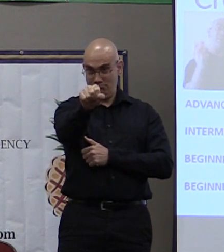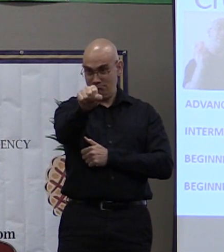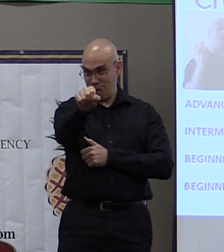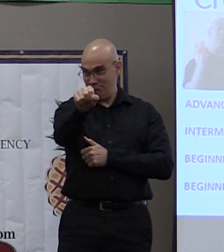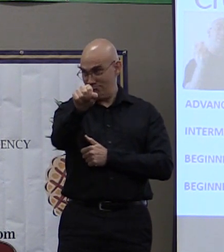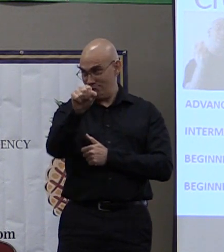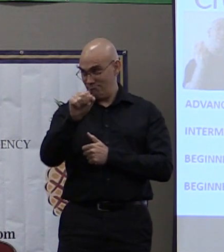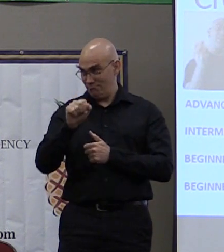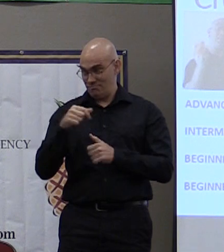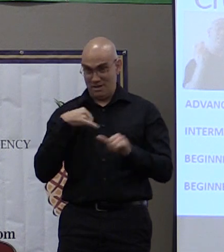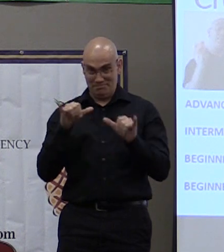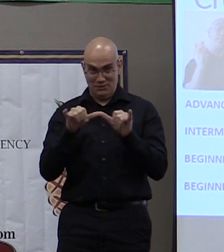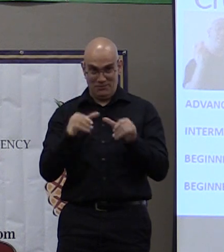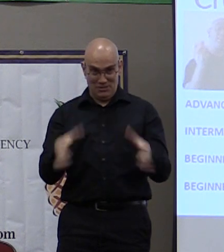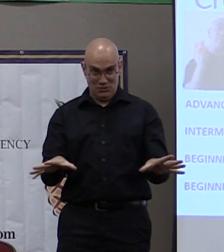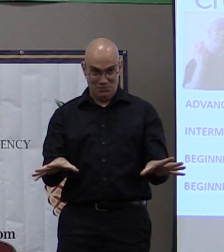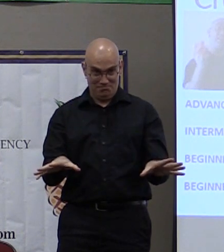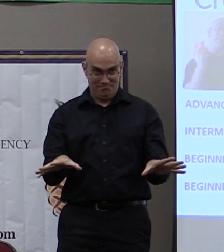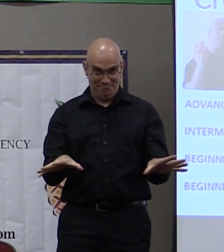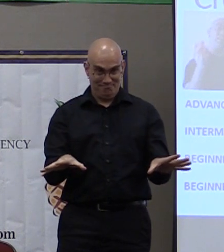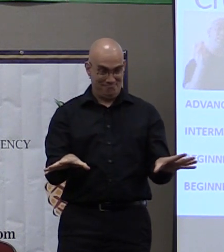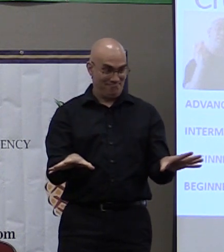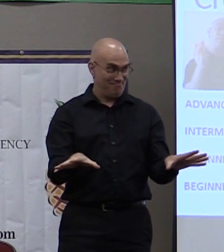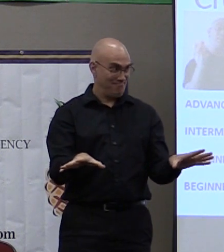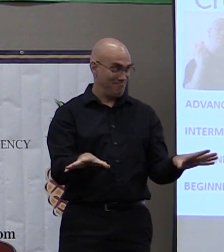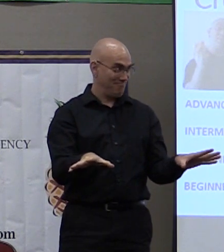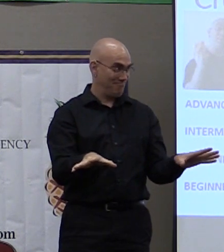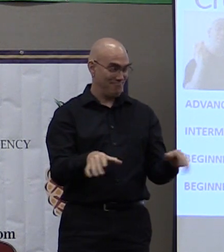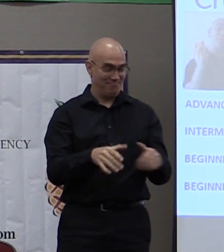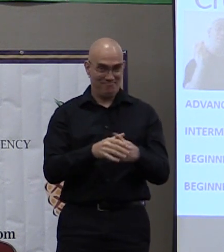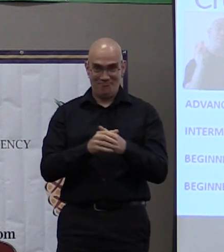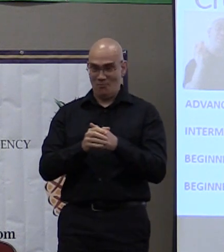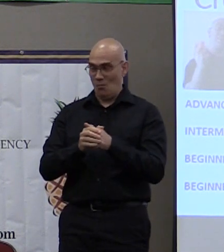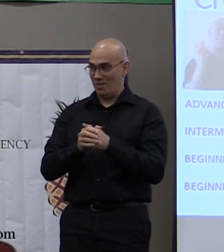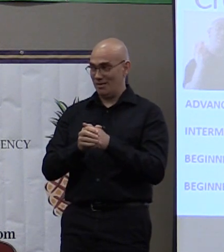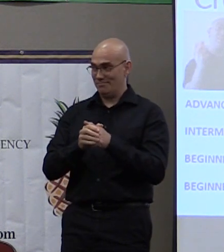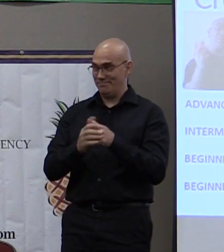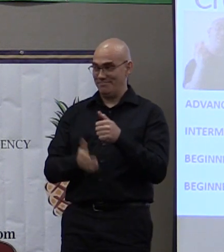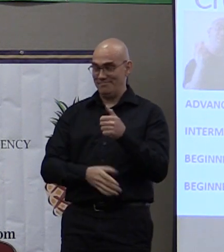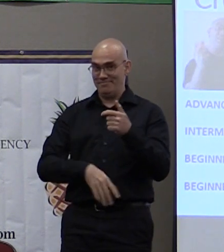Yes. Yes, they have. I measured them already.